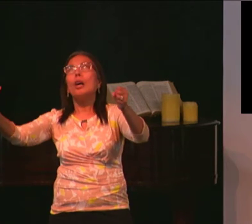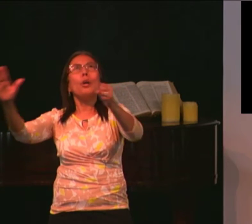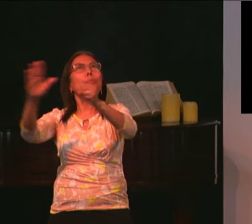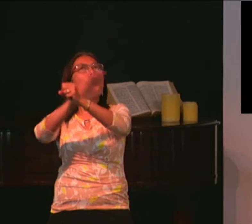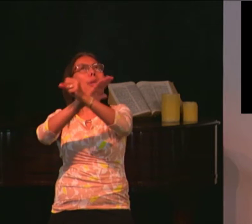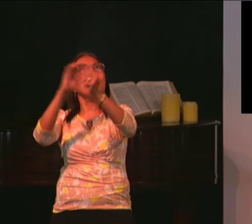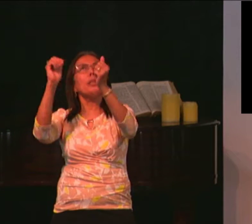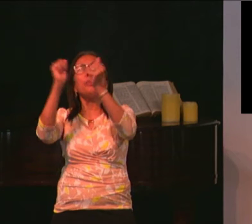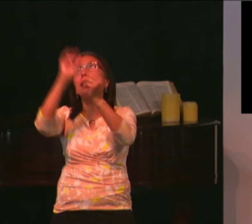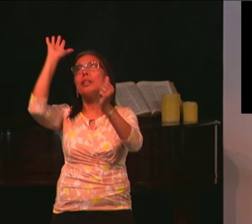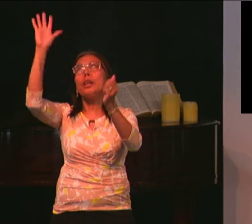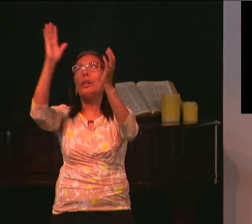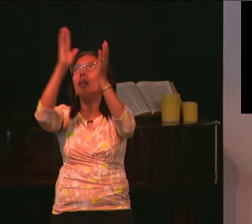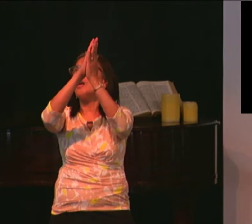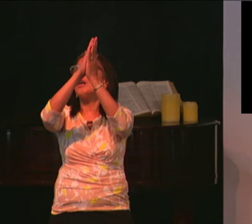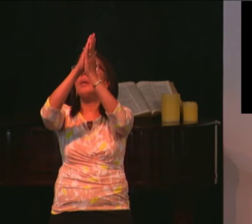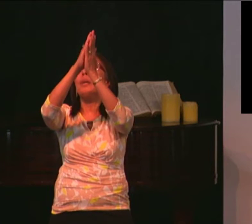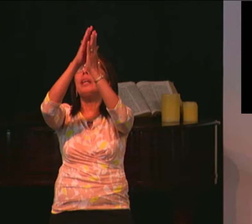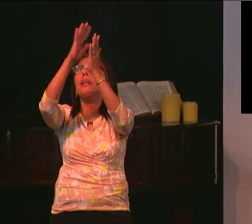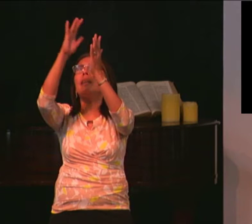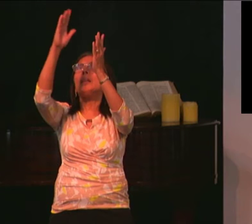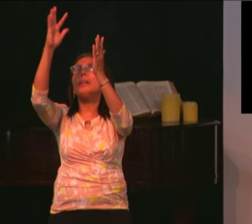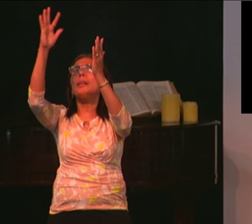are filled with your glory.